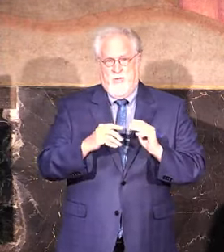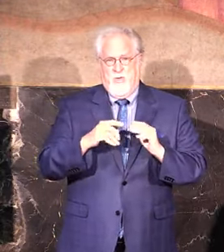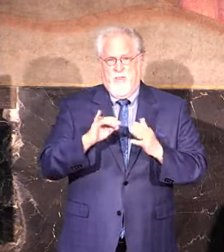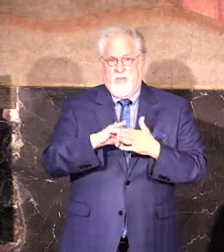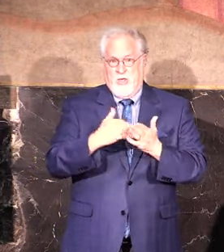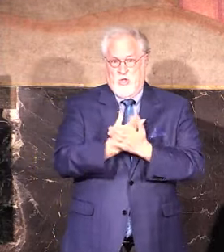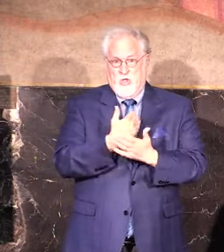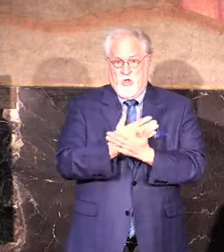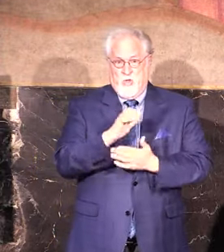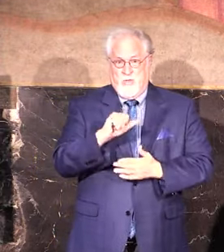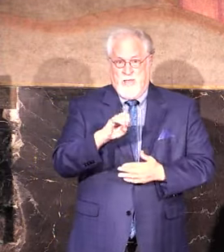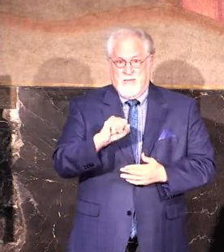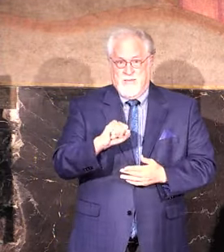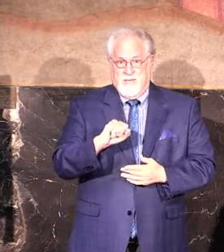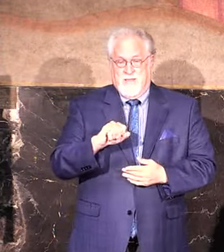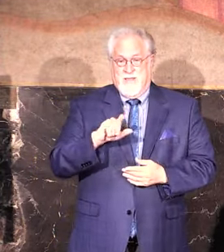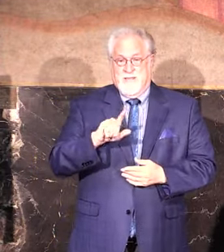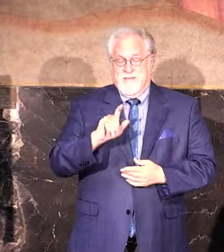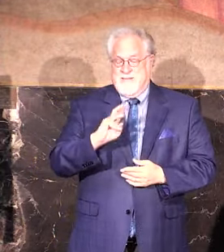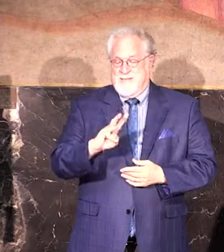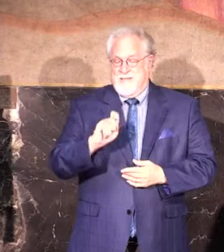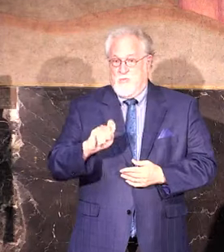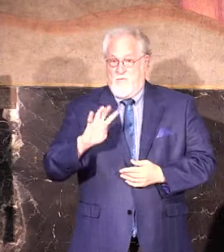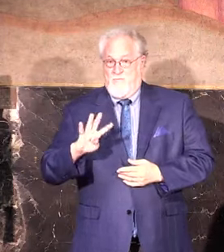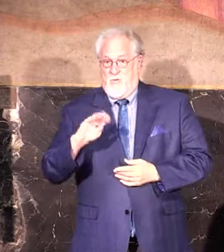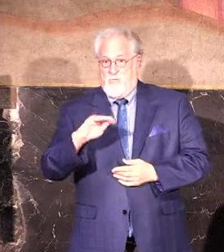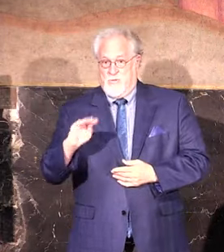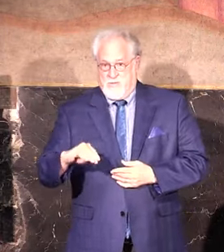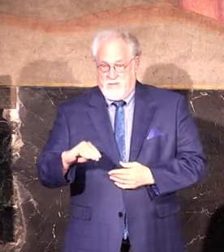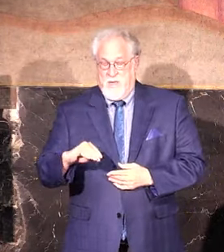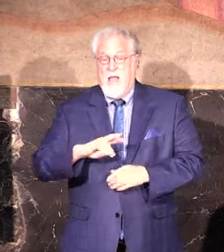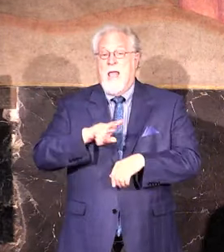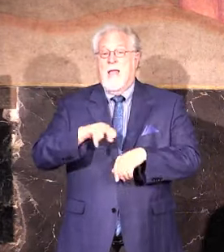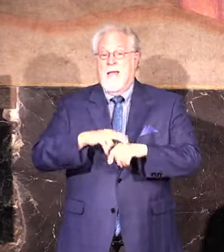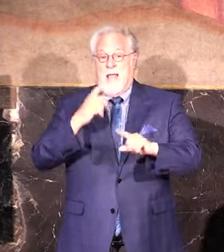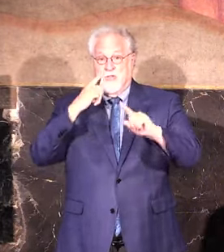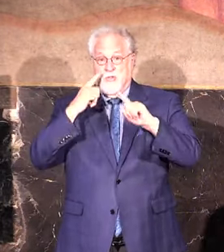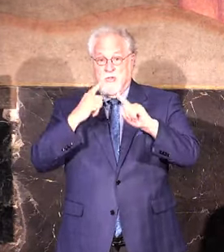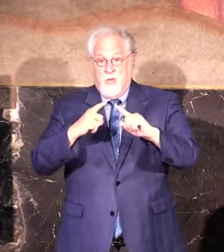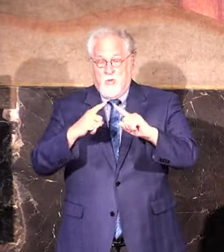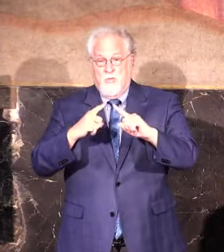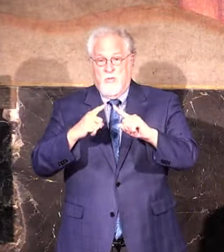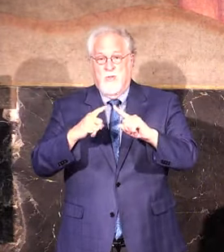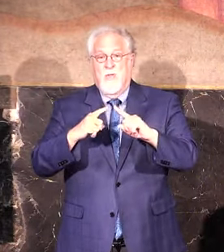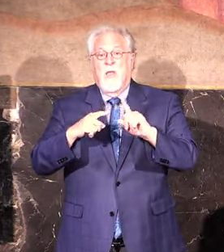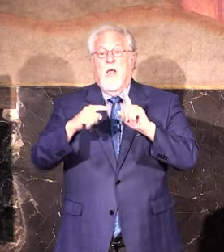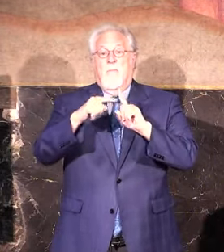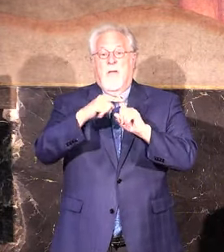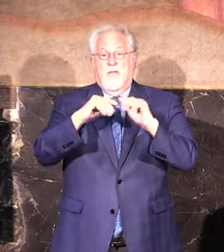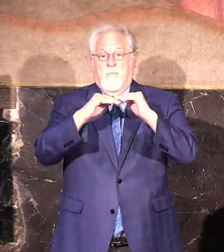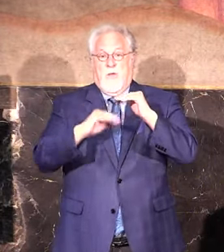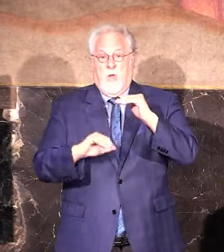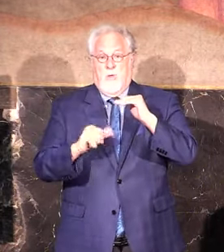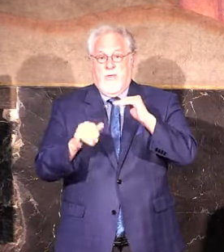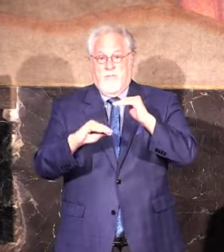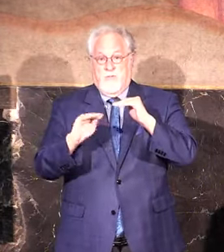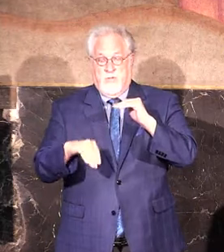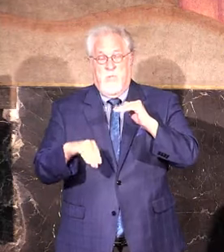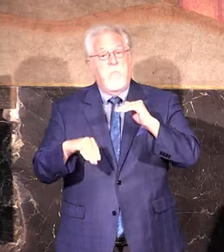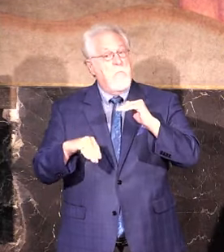new cases, it was 6.4%. And the national goal we have is to get positivity below 10%. And